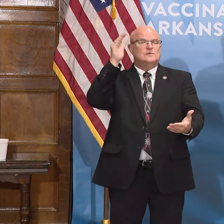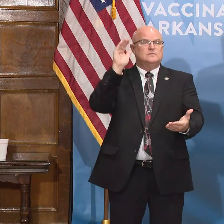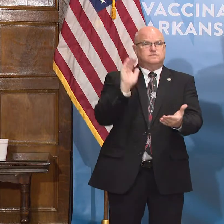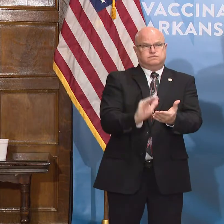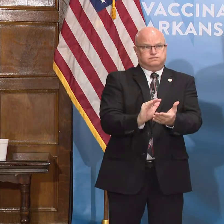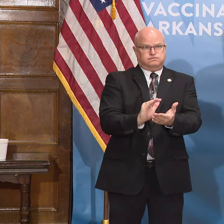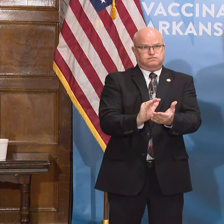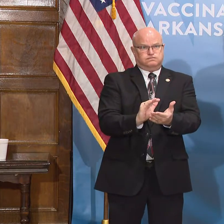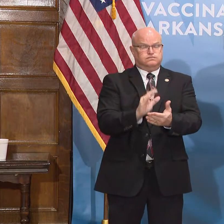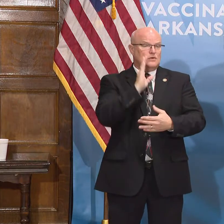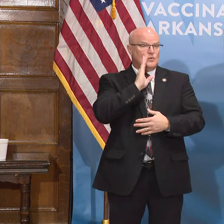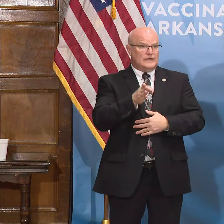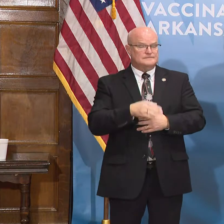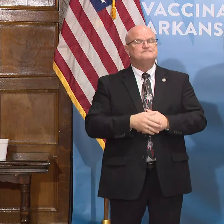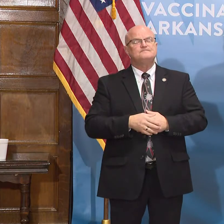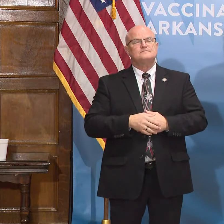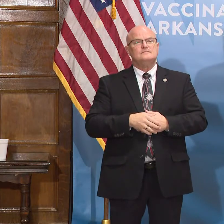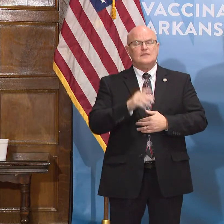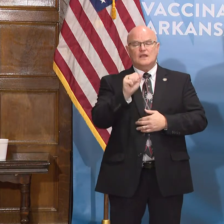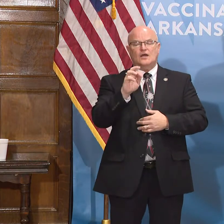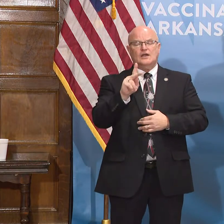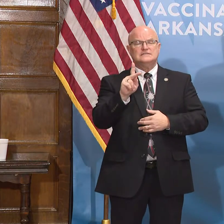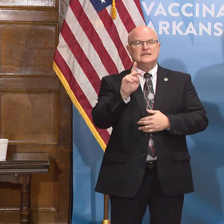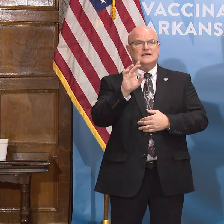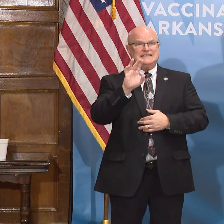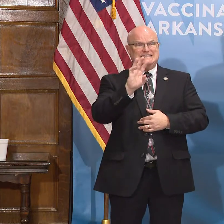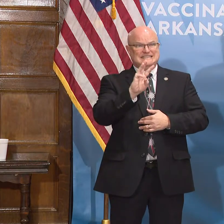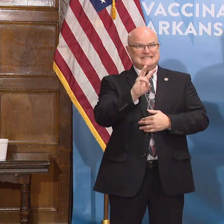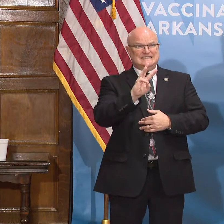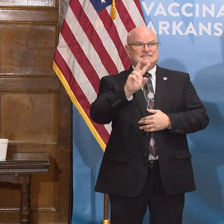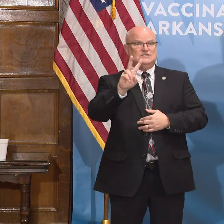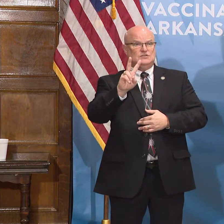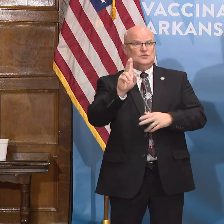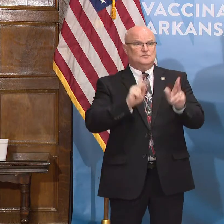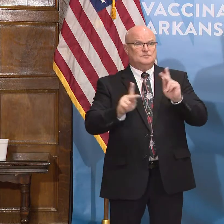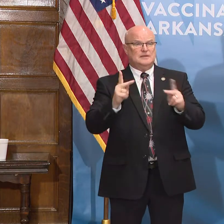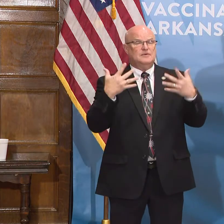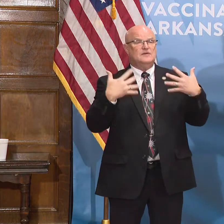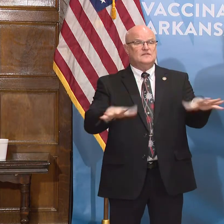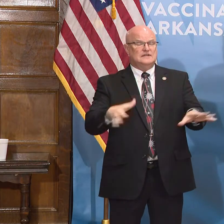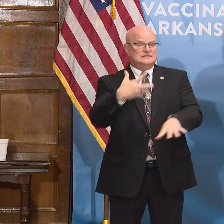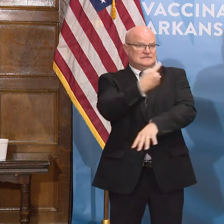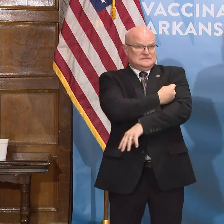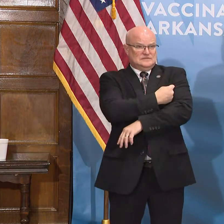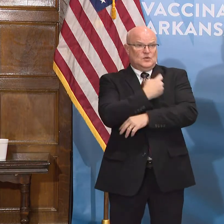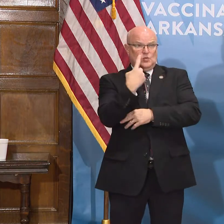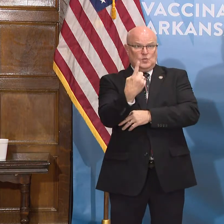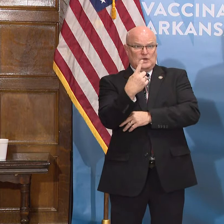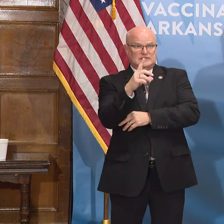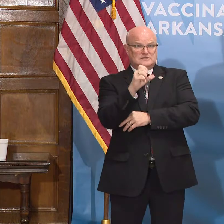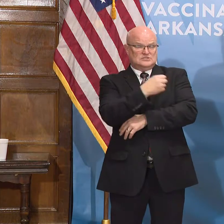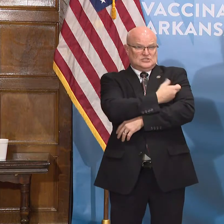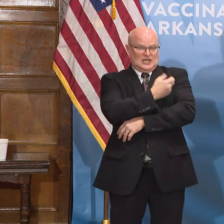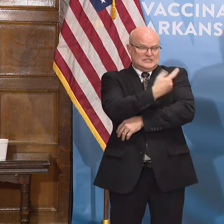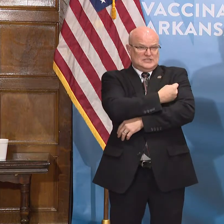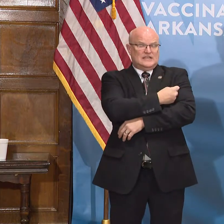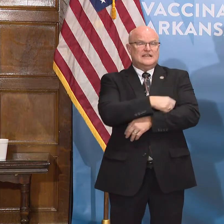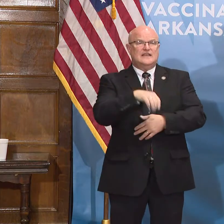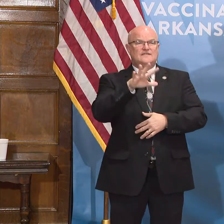hospitalizations. In Arkansas, 62% of residents have received at least one dose,